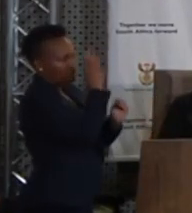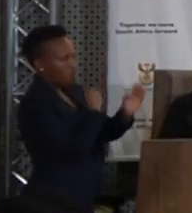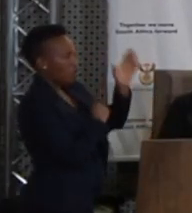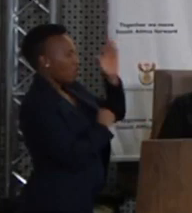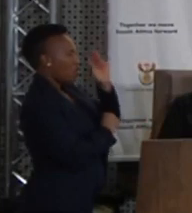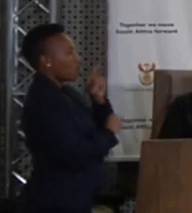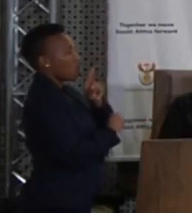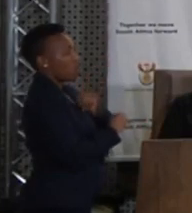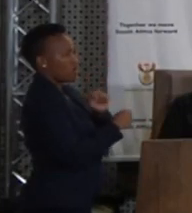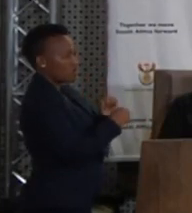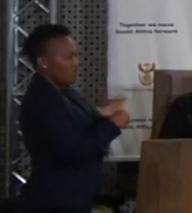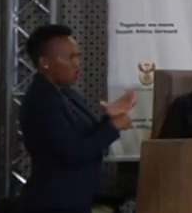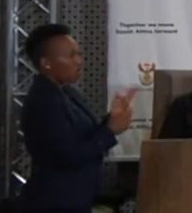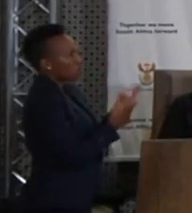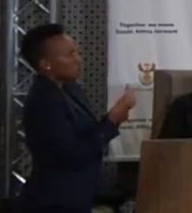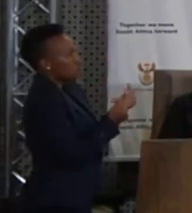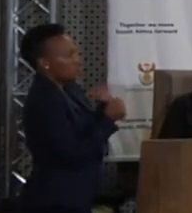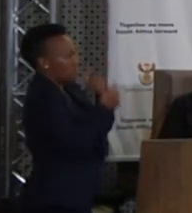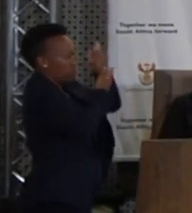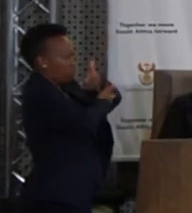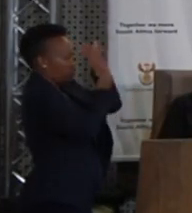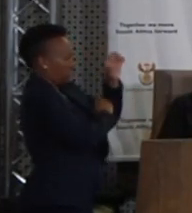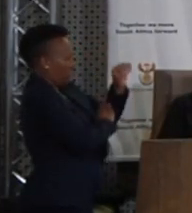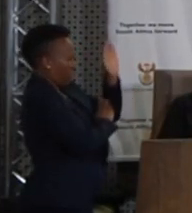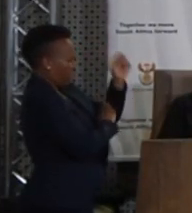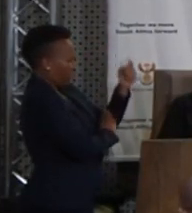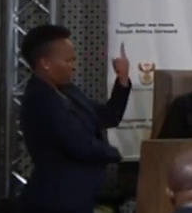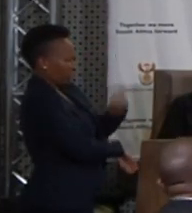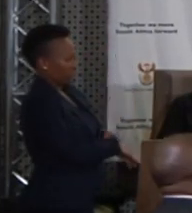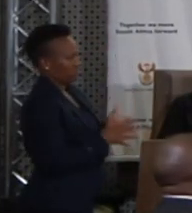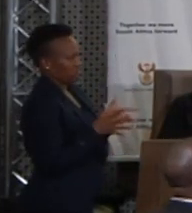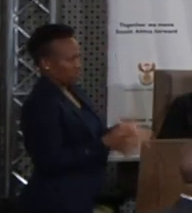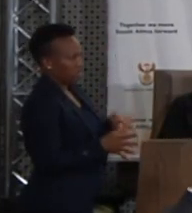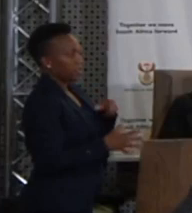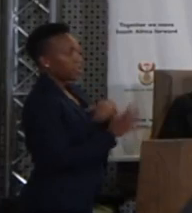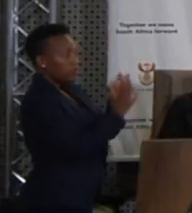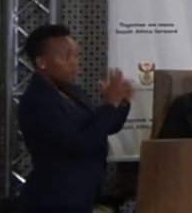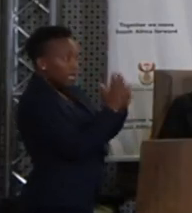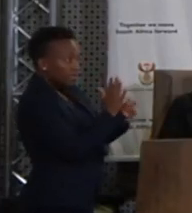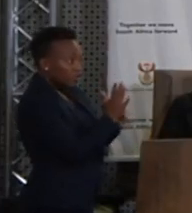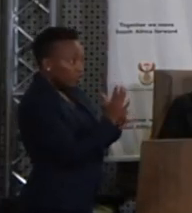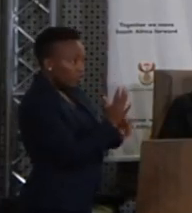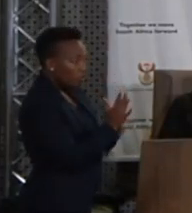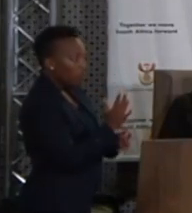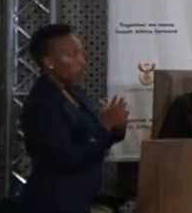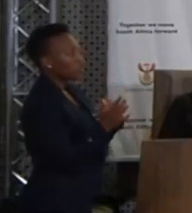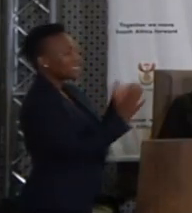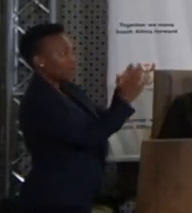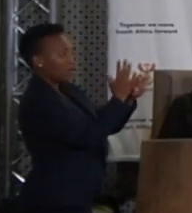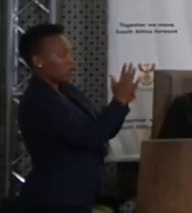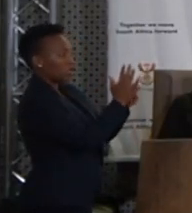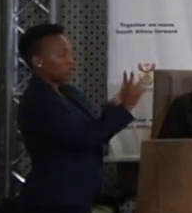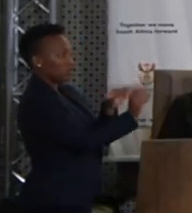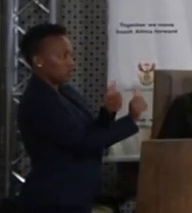lesifo siyaqala ukufika la eSouth Africa sifunda imithetho ele ama